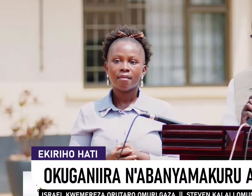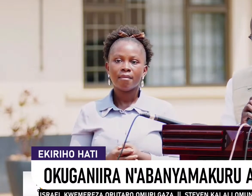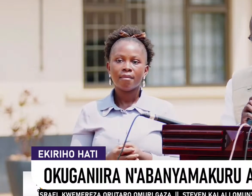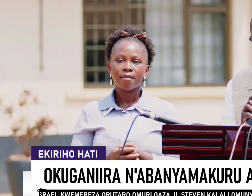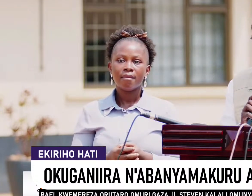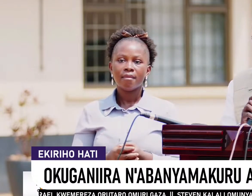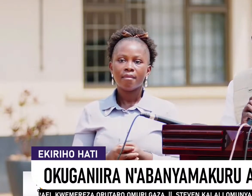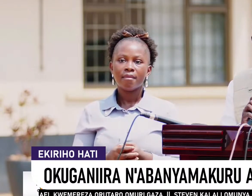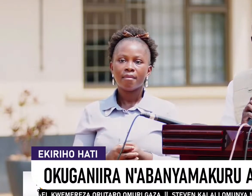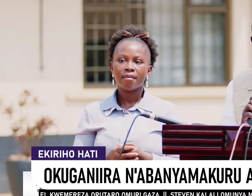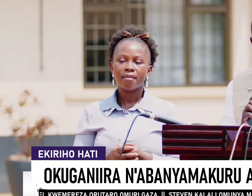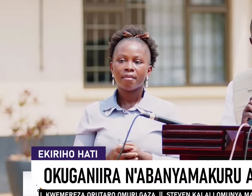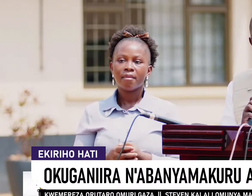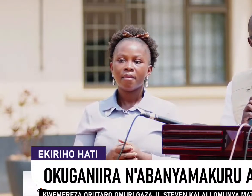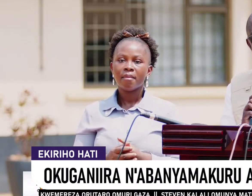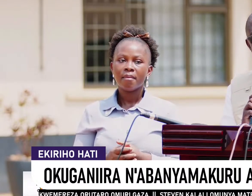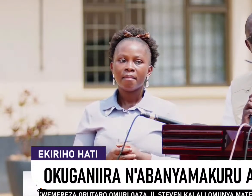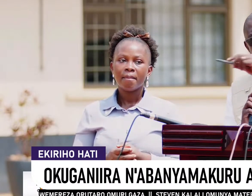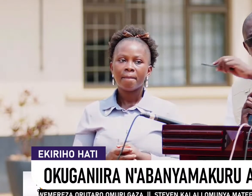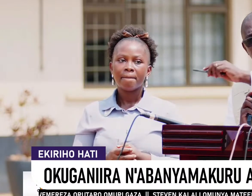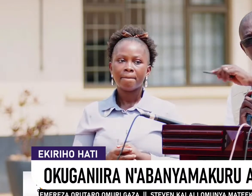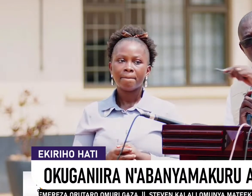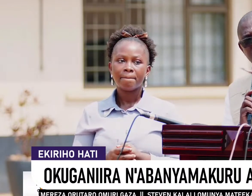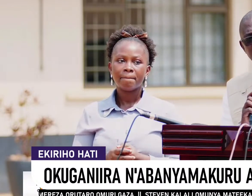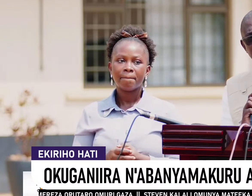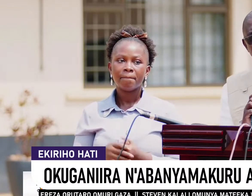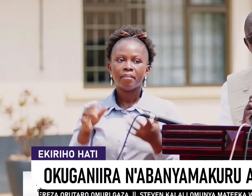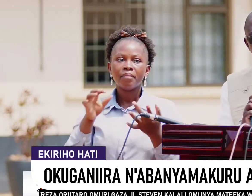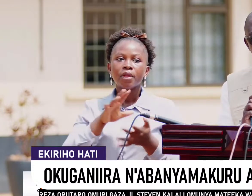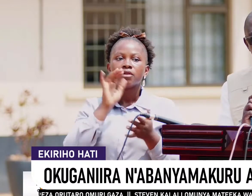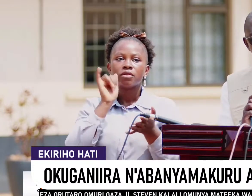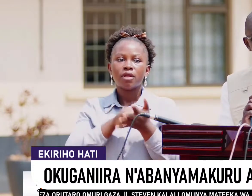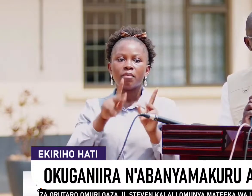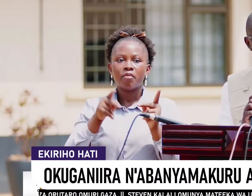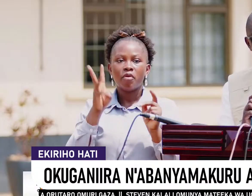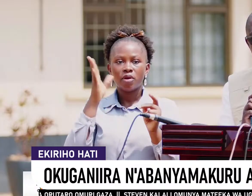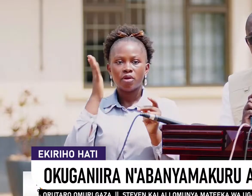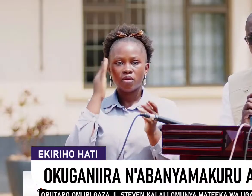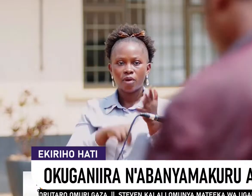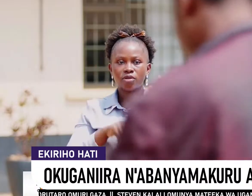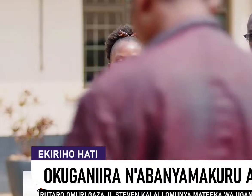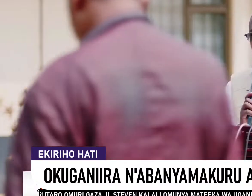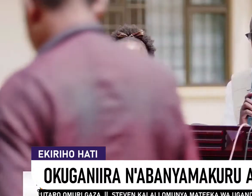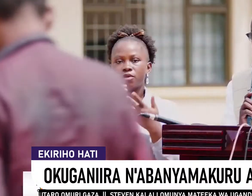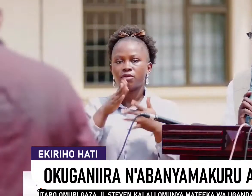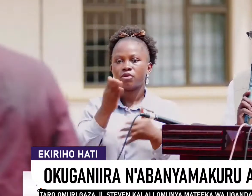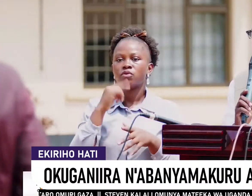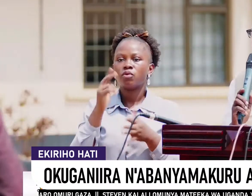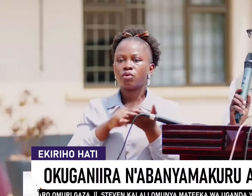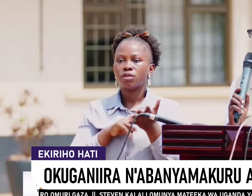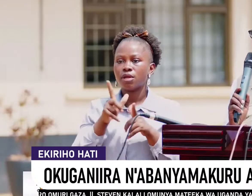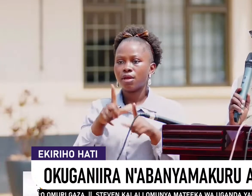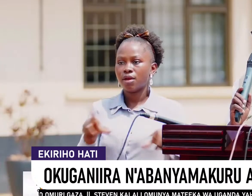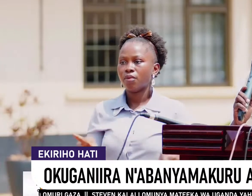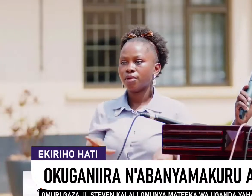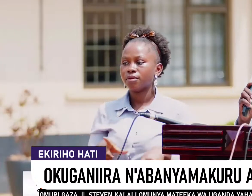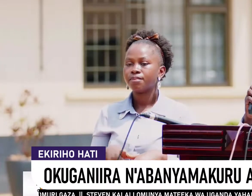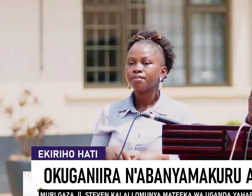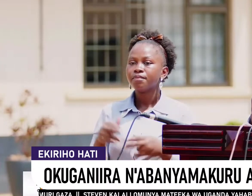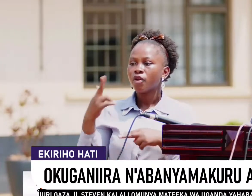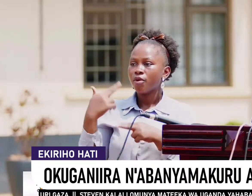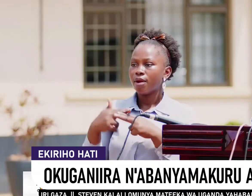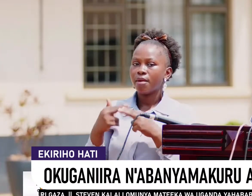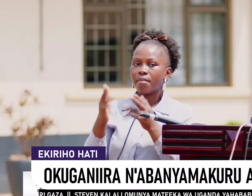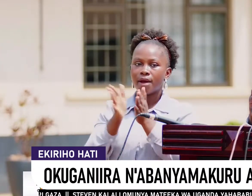the people will know what you are asking, especially those that use sign language. You say your